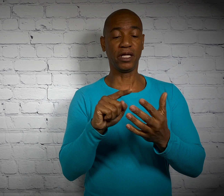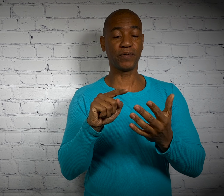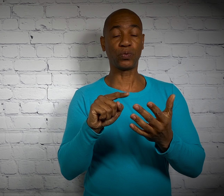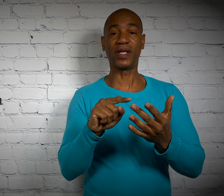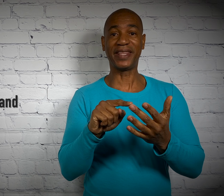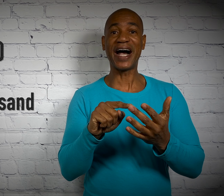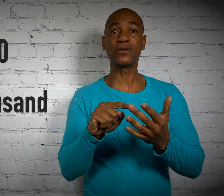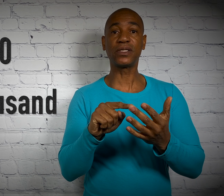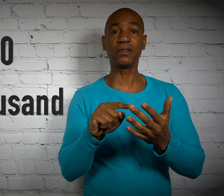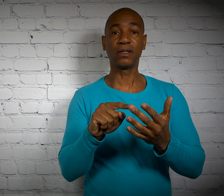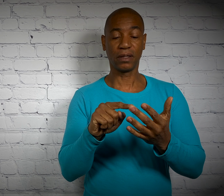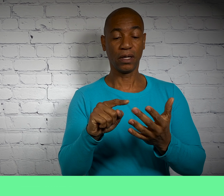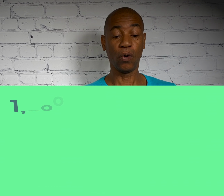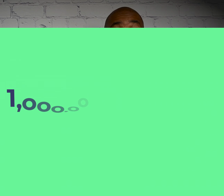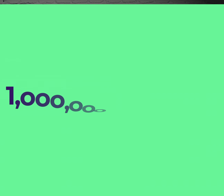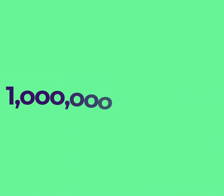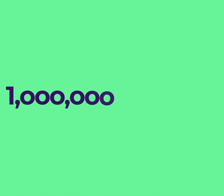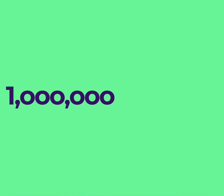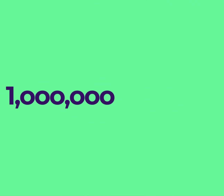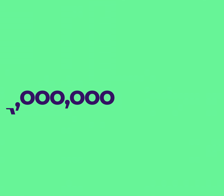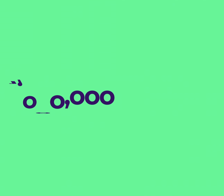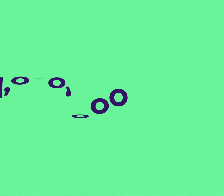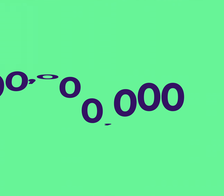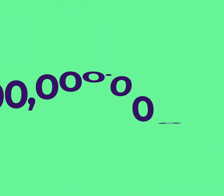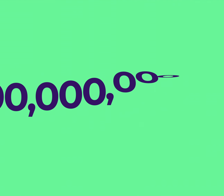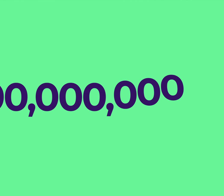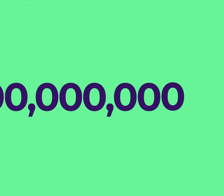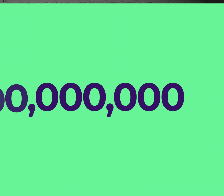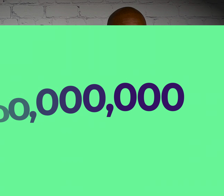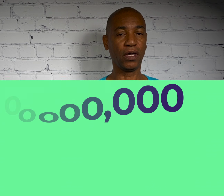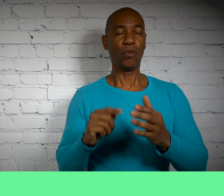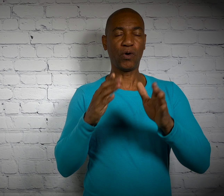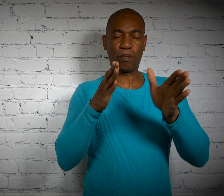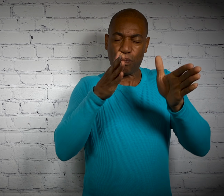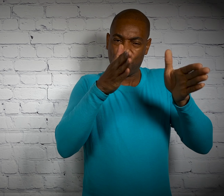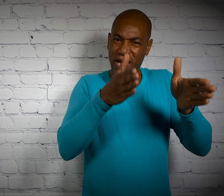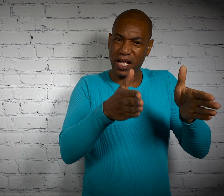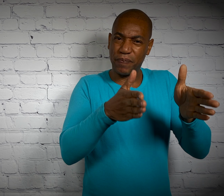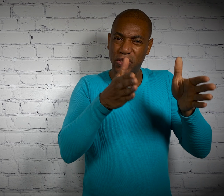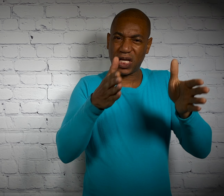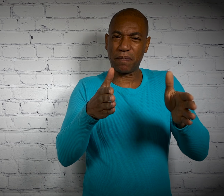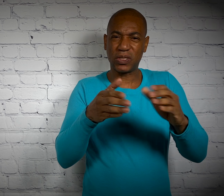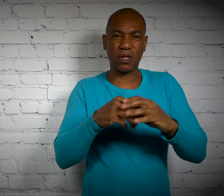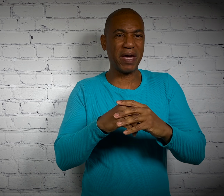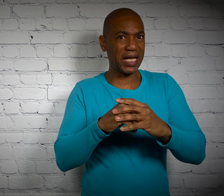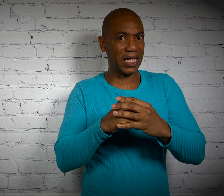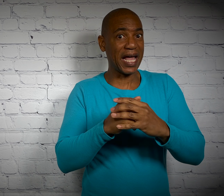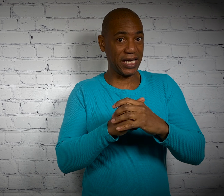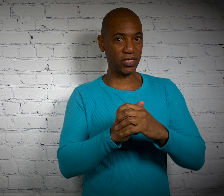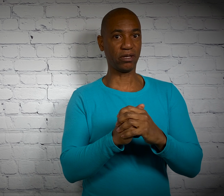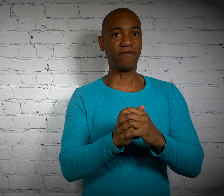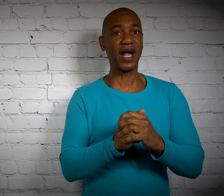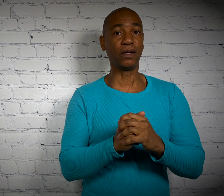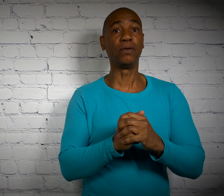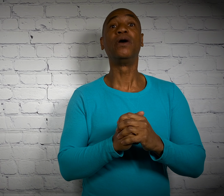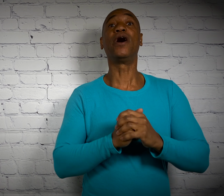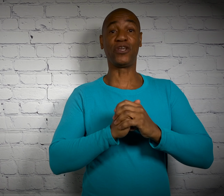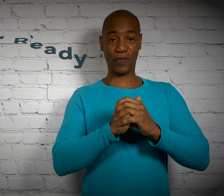numbers 1,000, 1 million, and 1 billion. We'll break it up in segments to make it a lot easier to follow. Are you